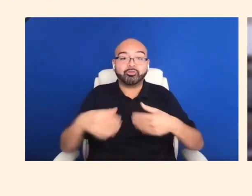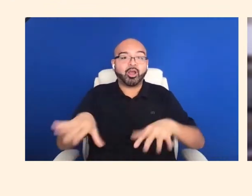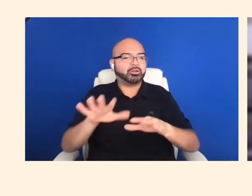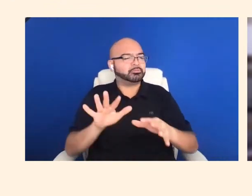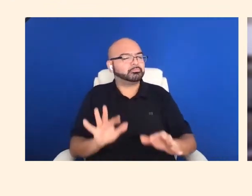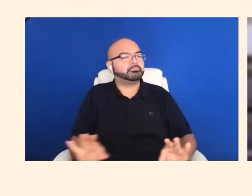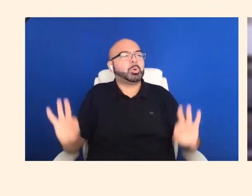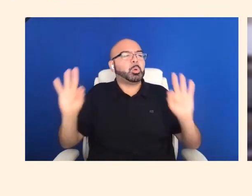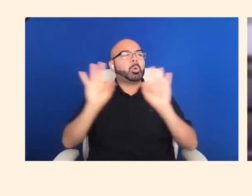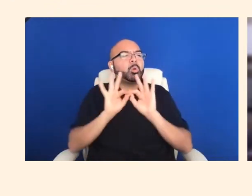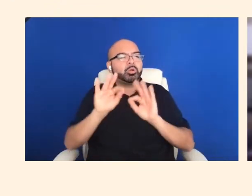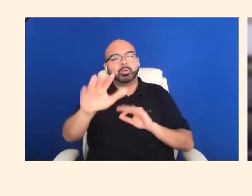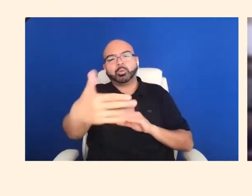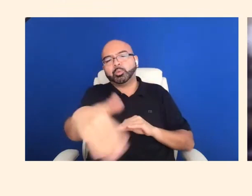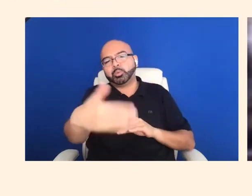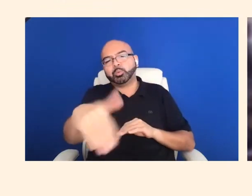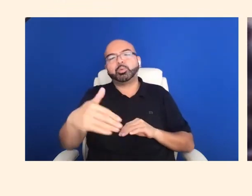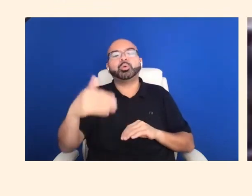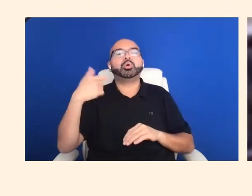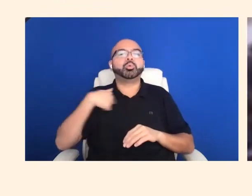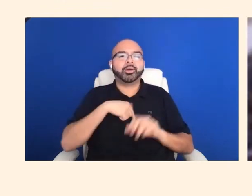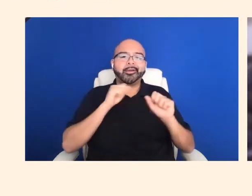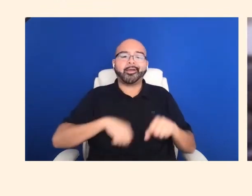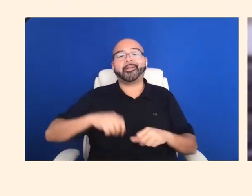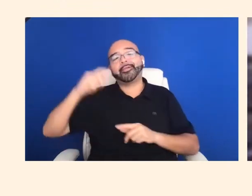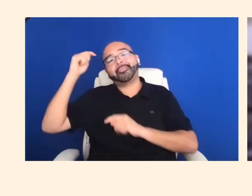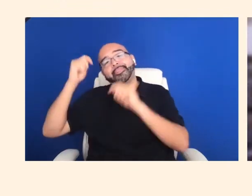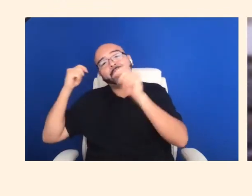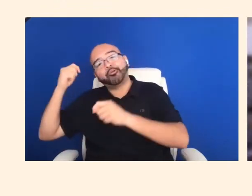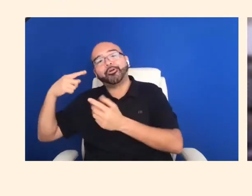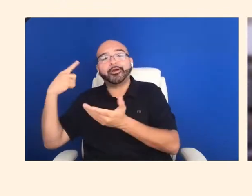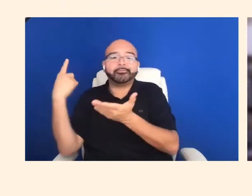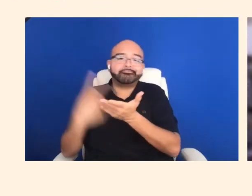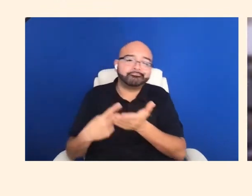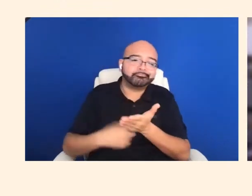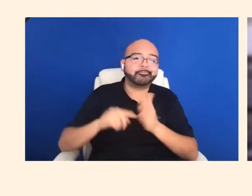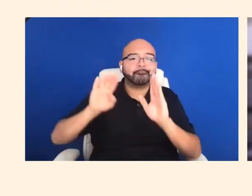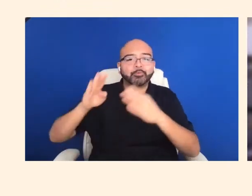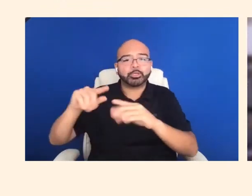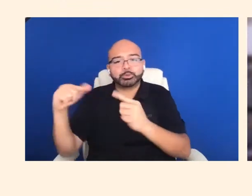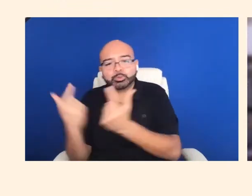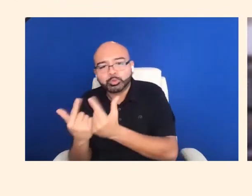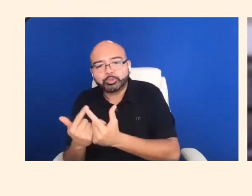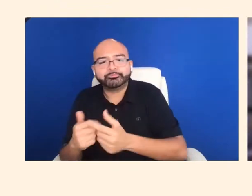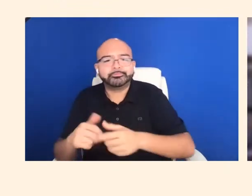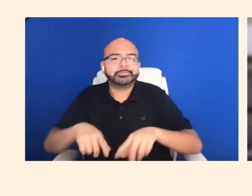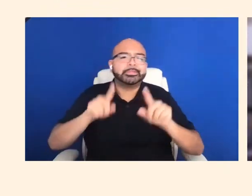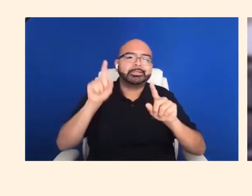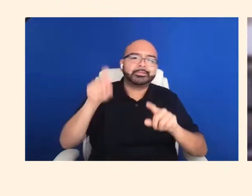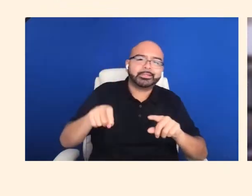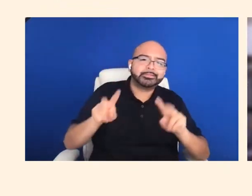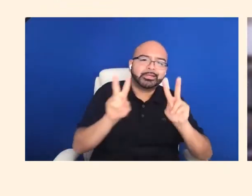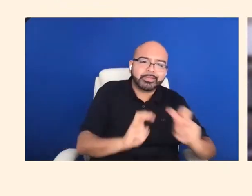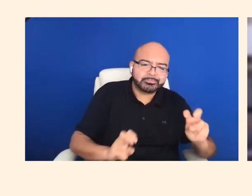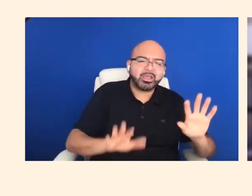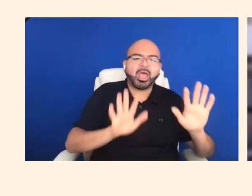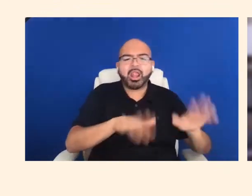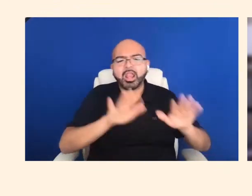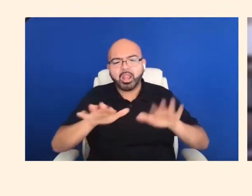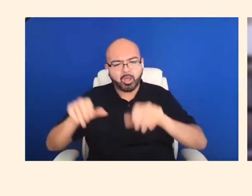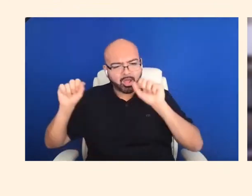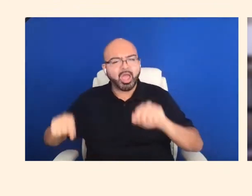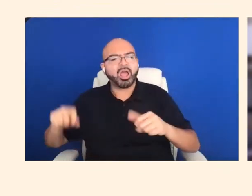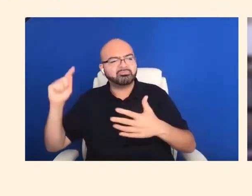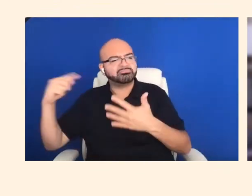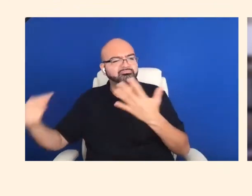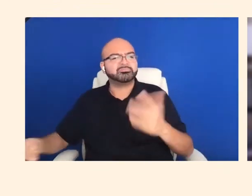can theorize and do focus groups and assessments and needs assessments trying to understand what it is, and you are just